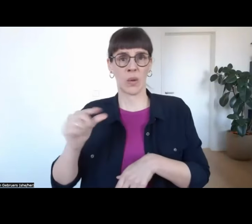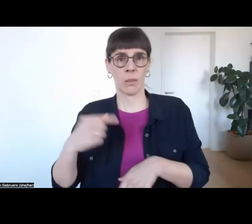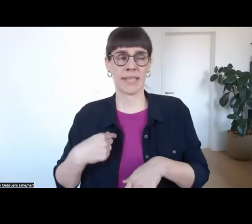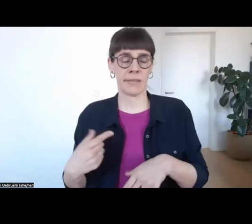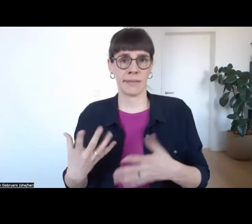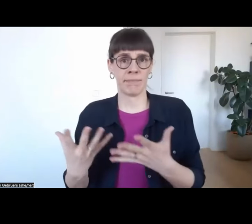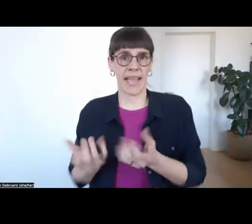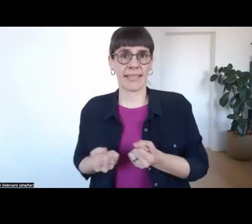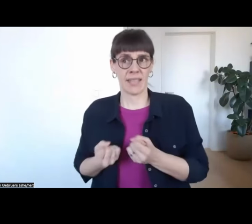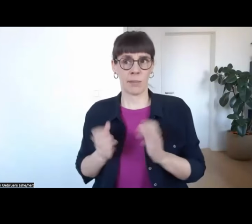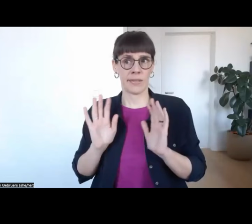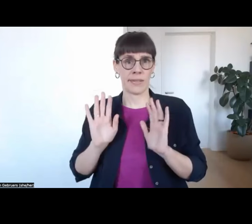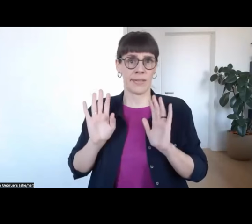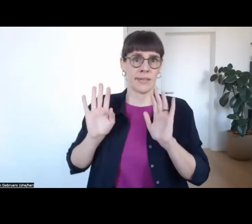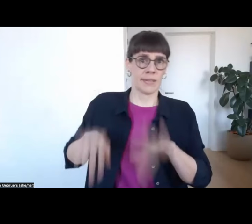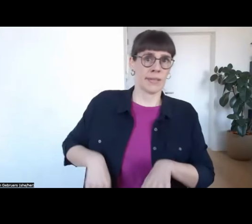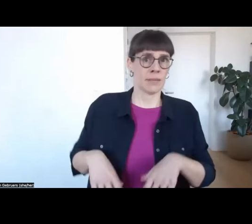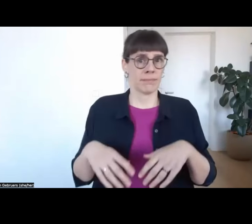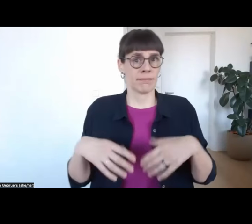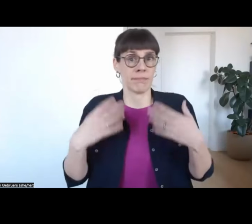going out to work and